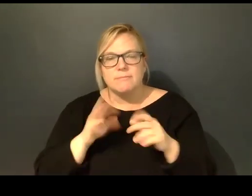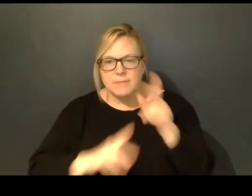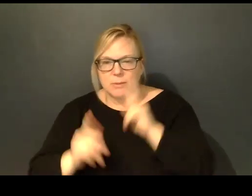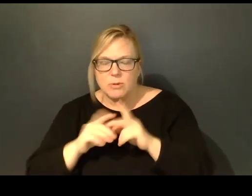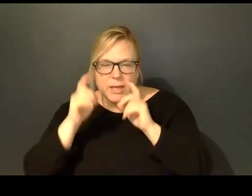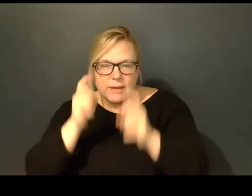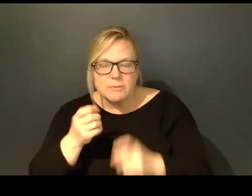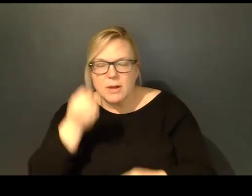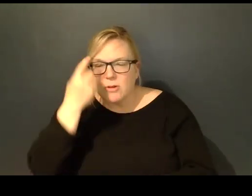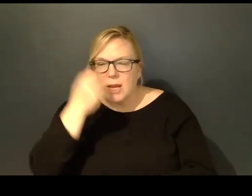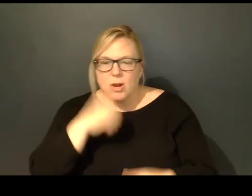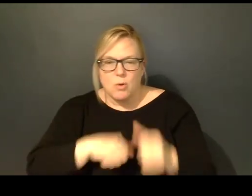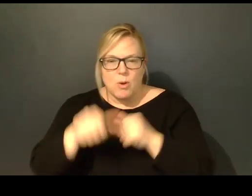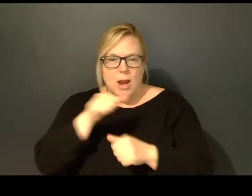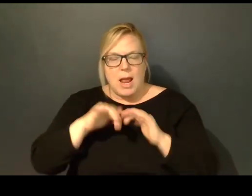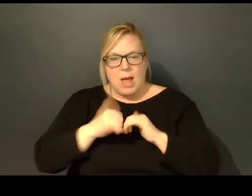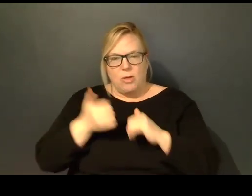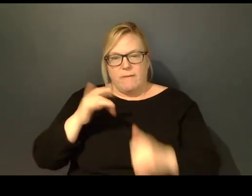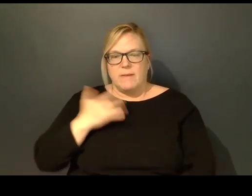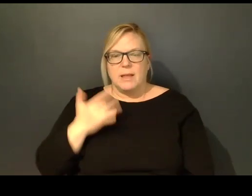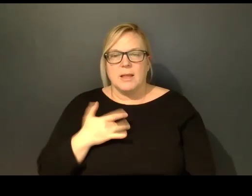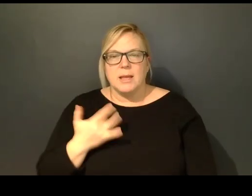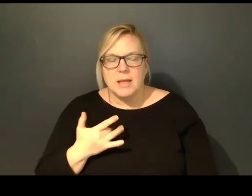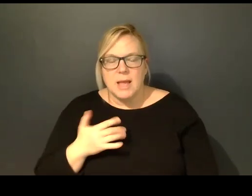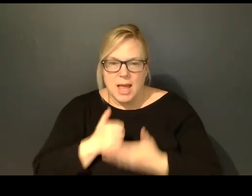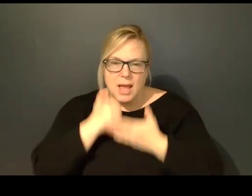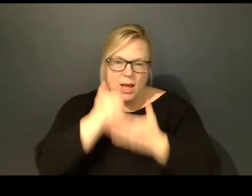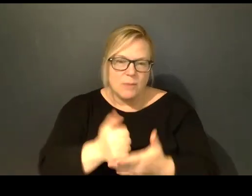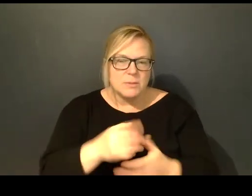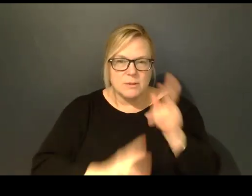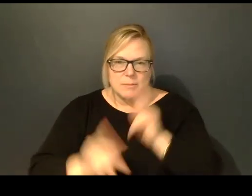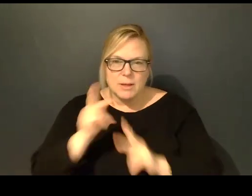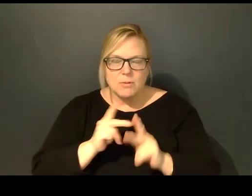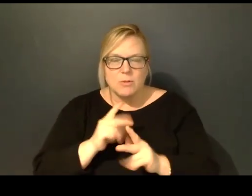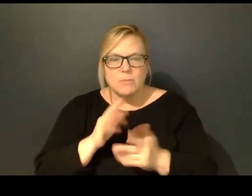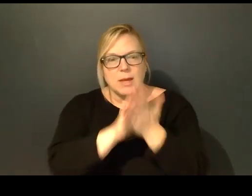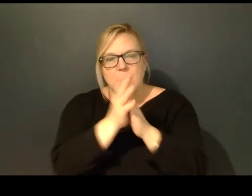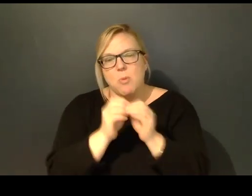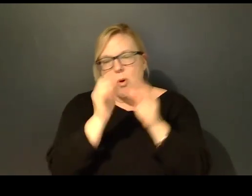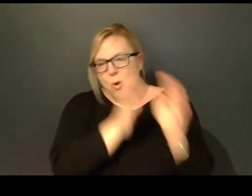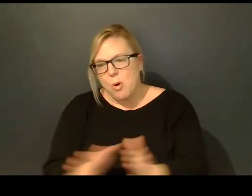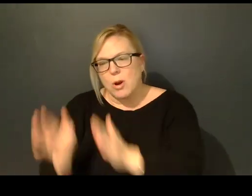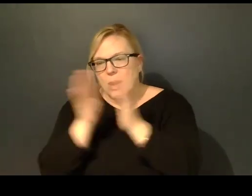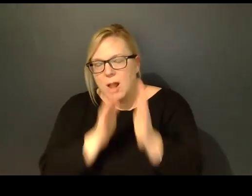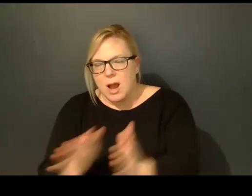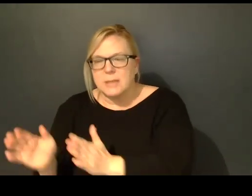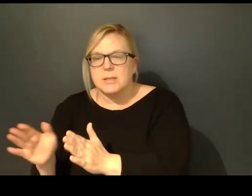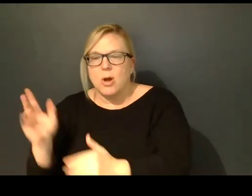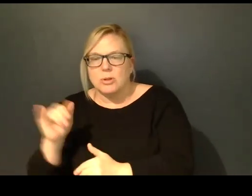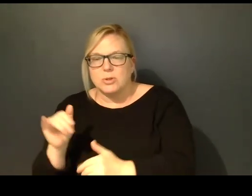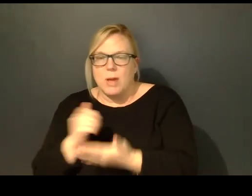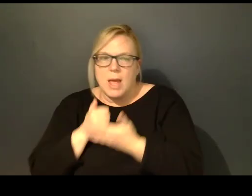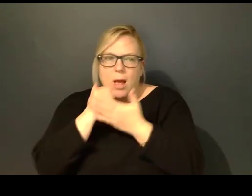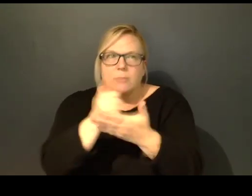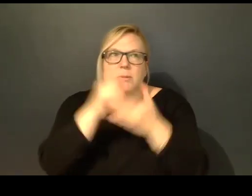symptoms, and it helps folks get organized on task and reach their own personal goals. Mm.